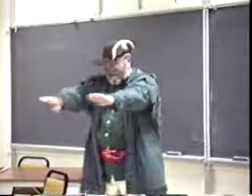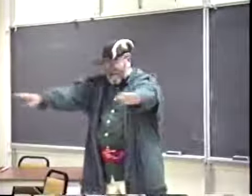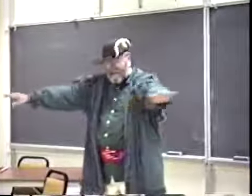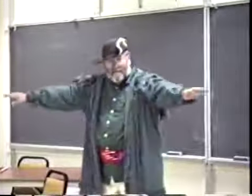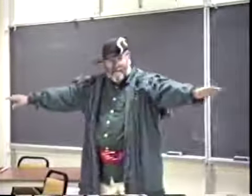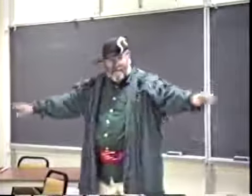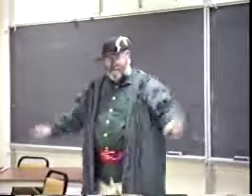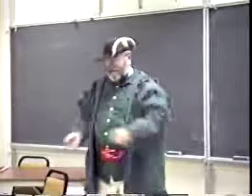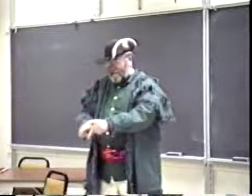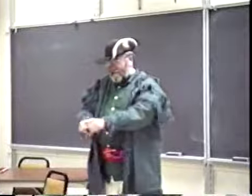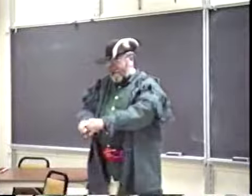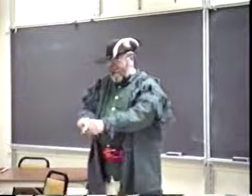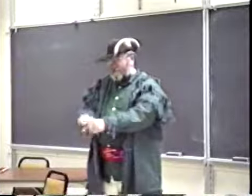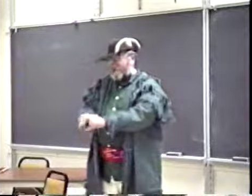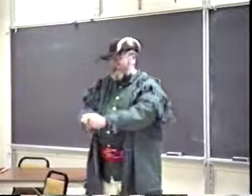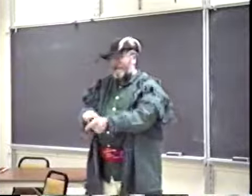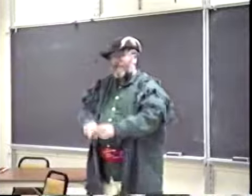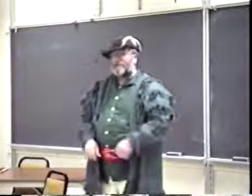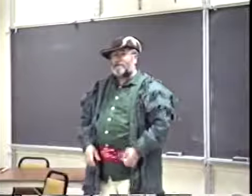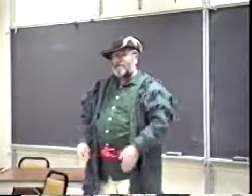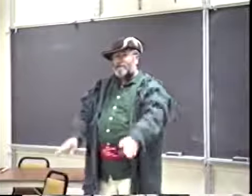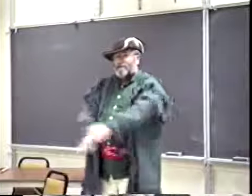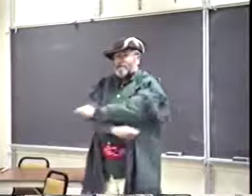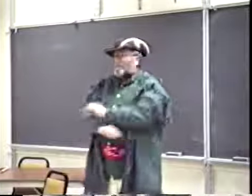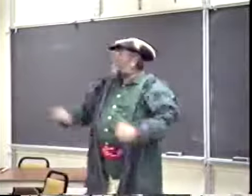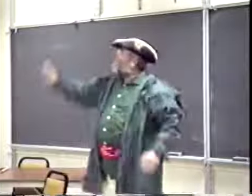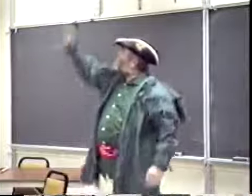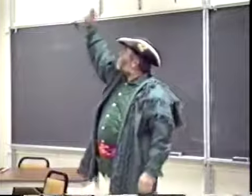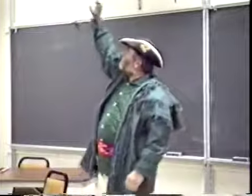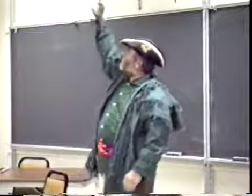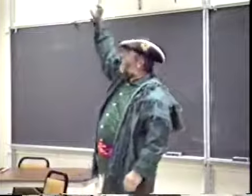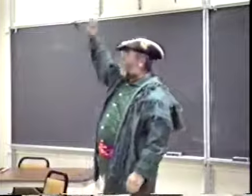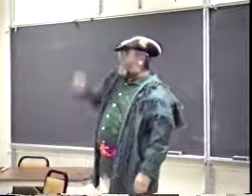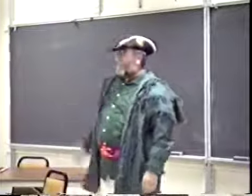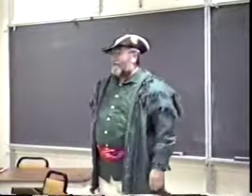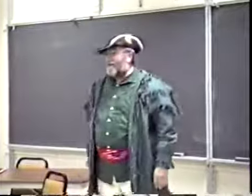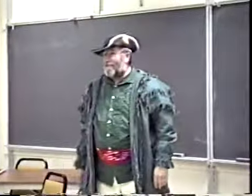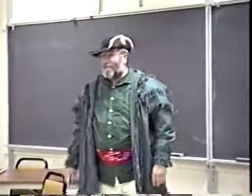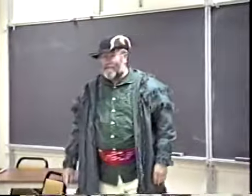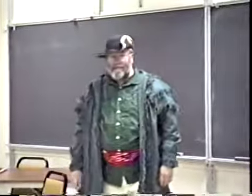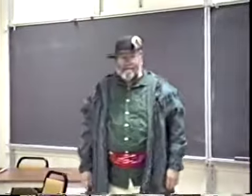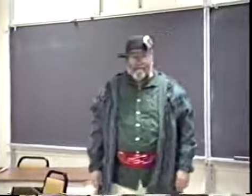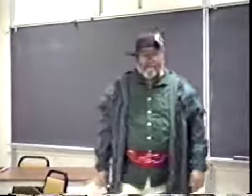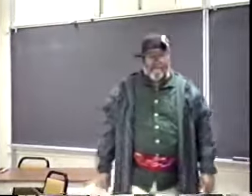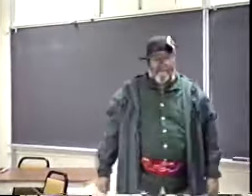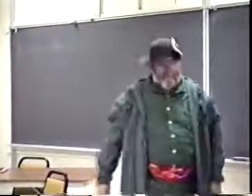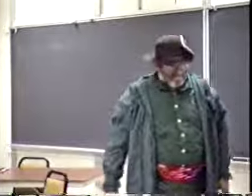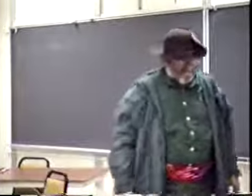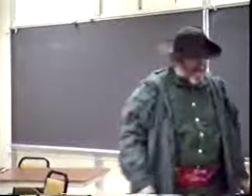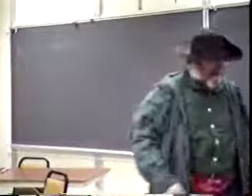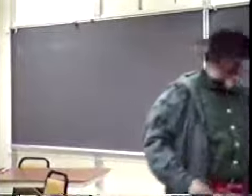area, look, same as moonscape. Very good.